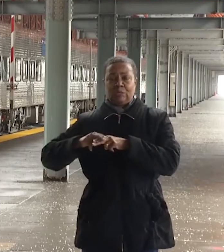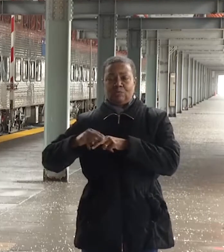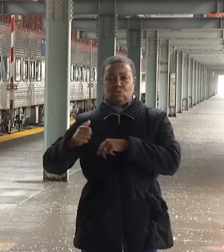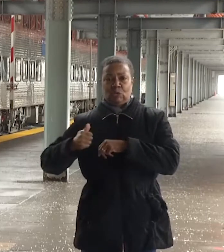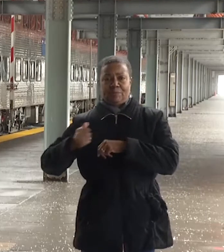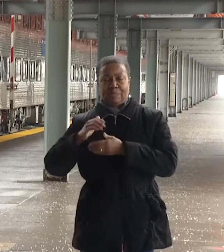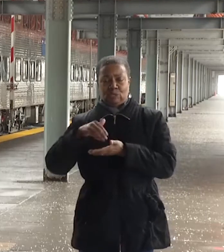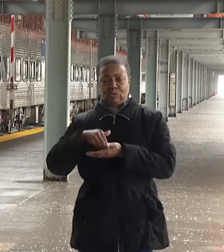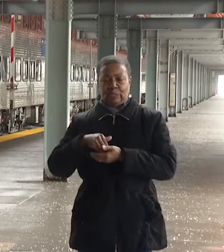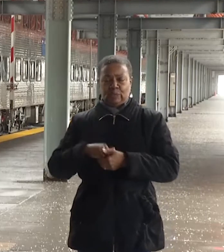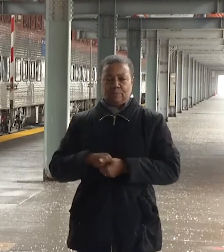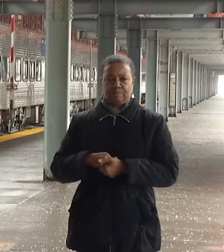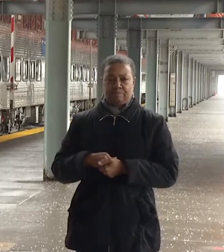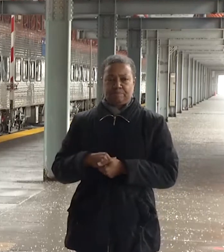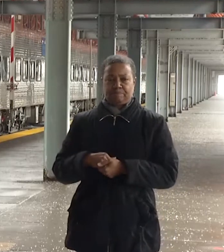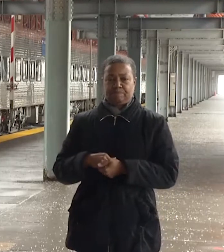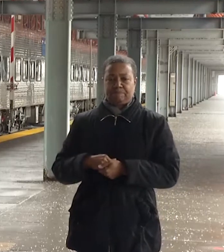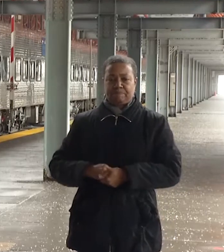Center.